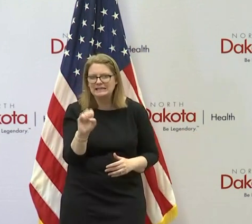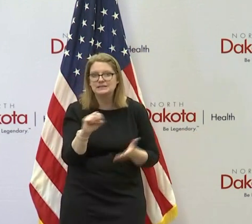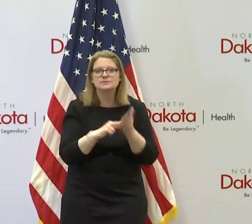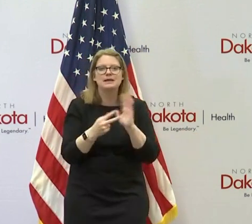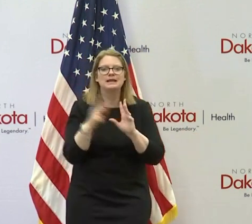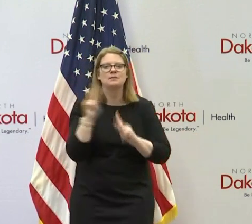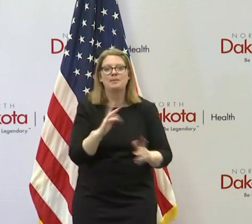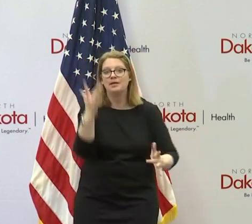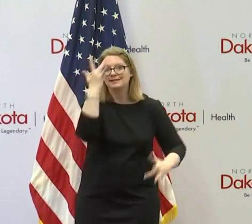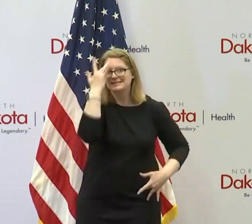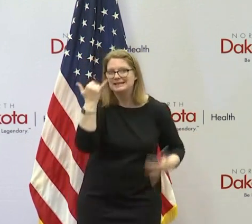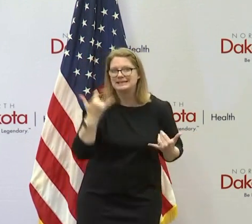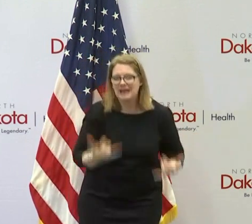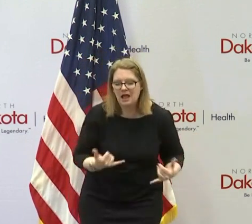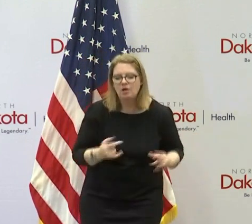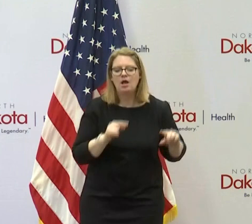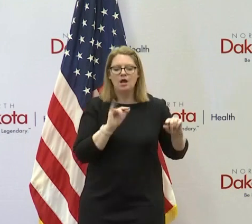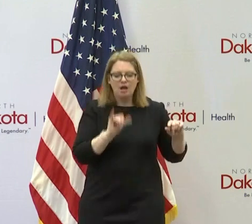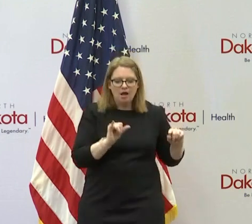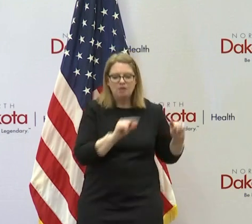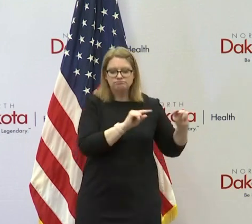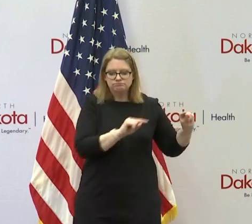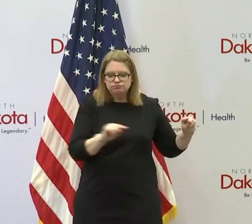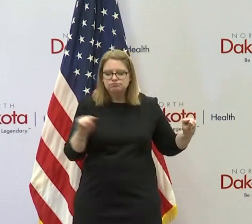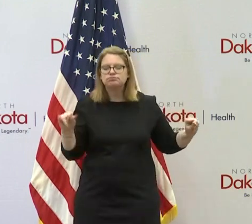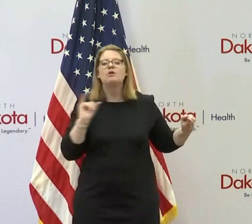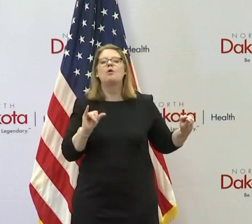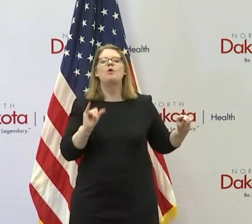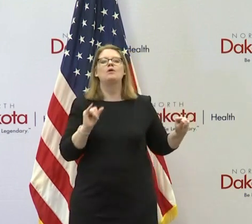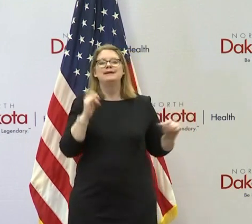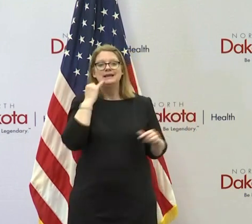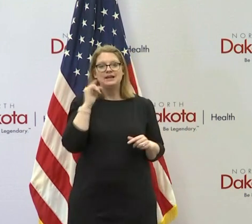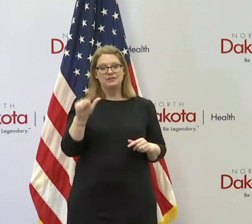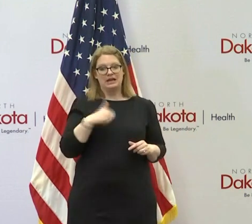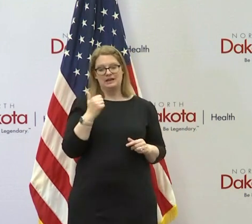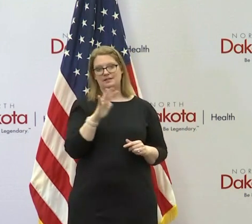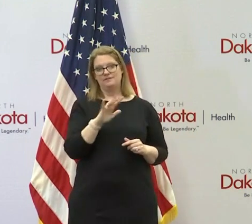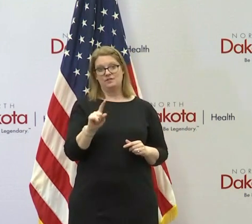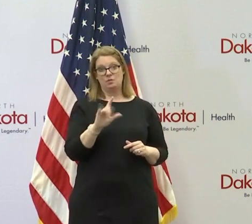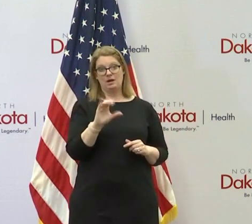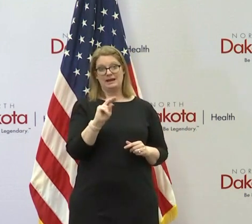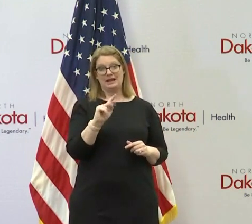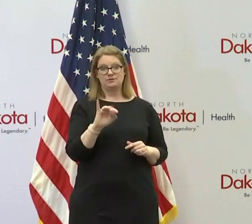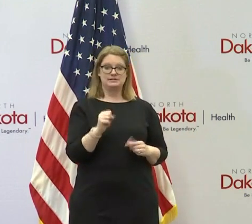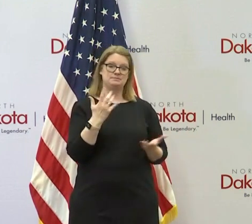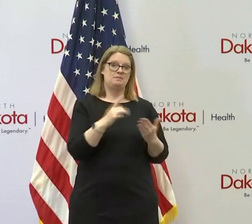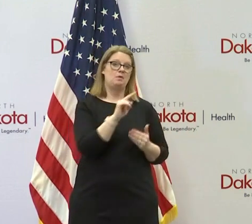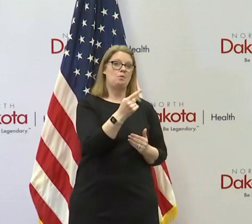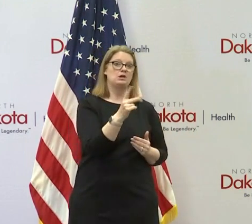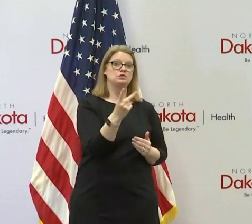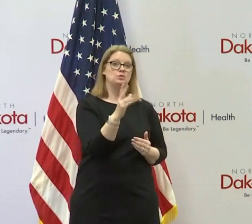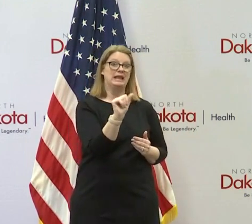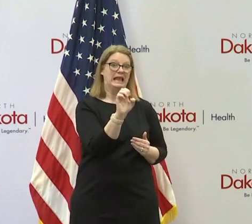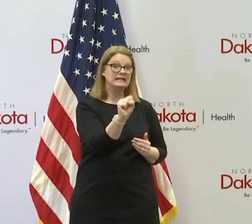and that should give you more comfort. And then if you're within, any one of the 51 counties that has only 1 or 2